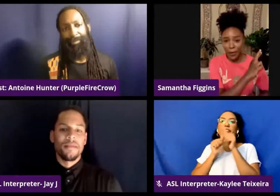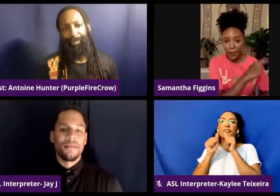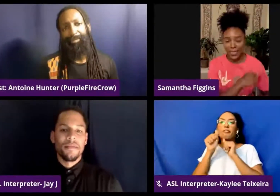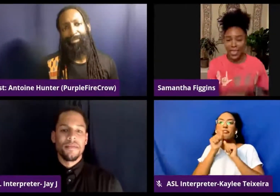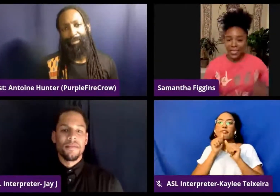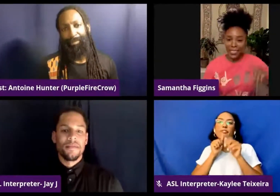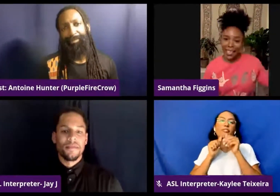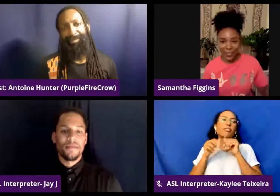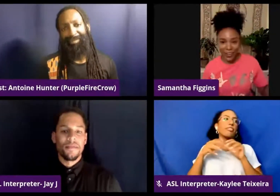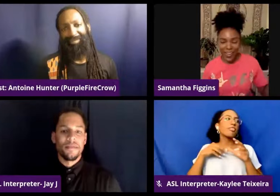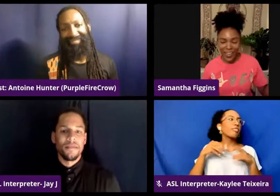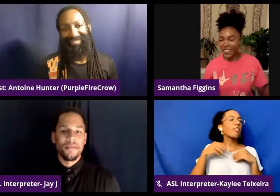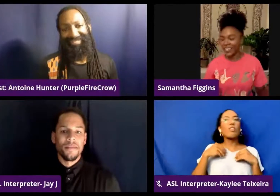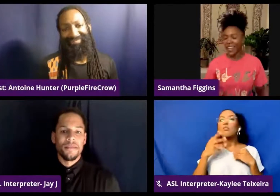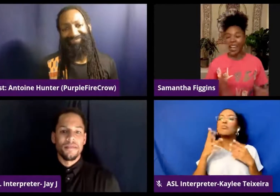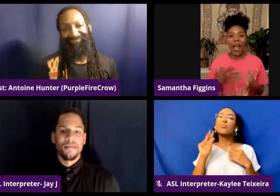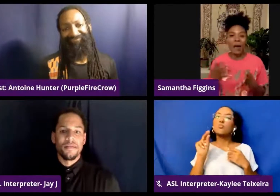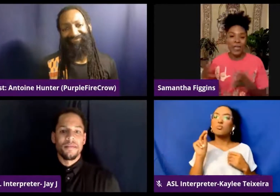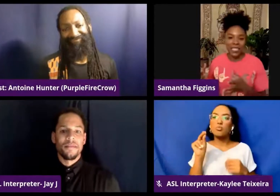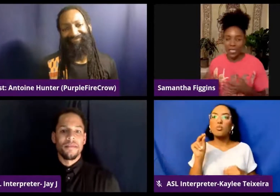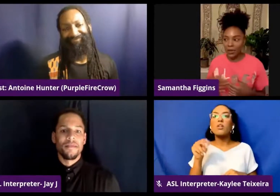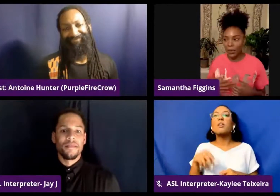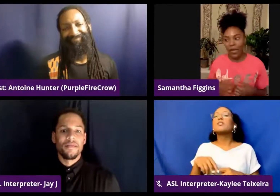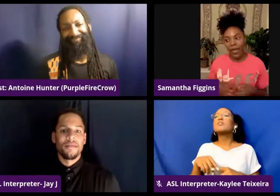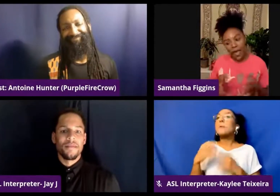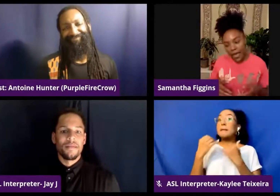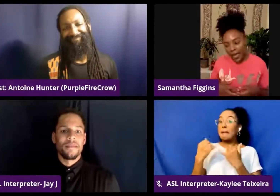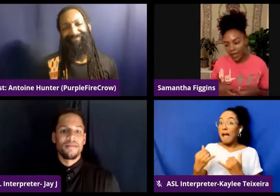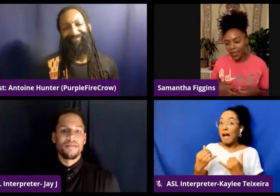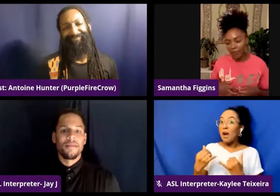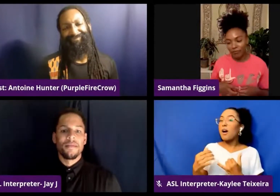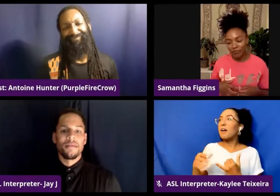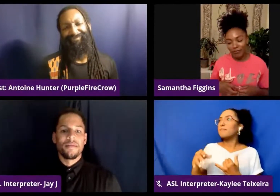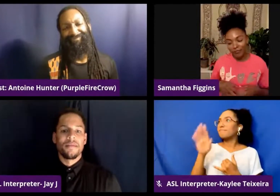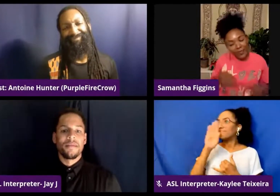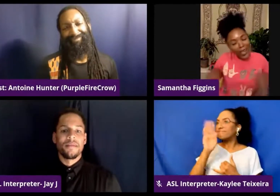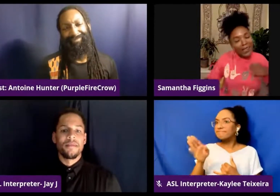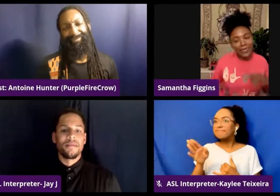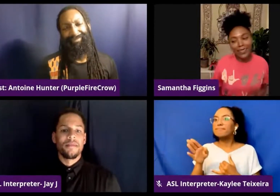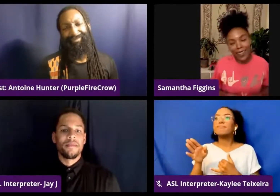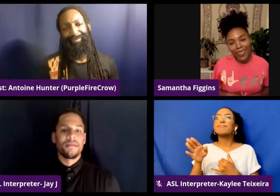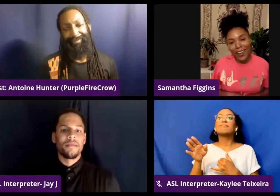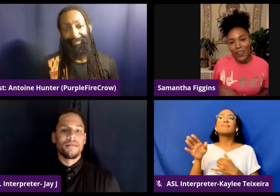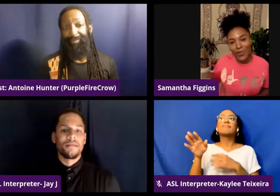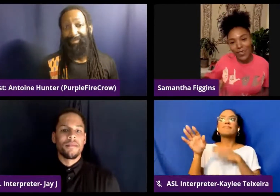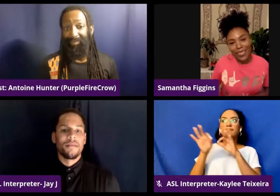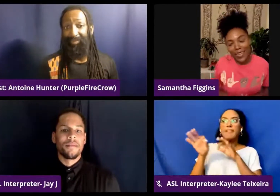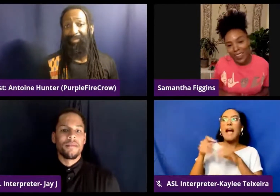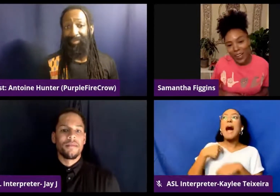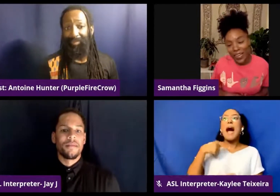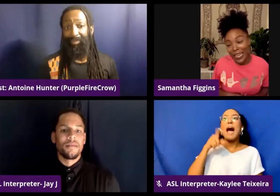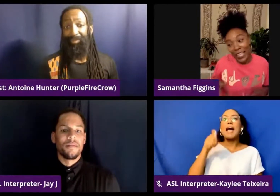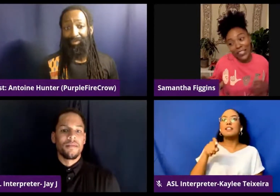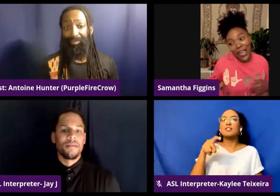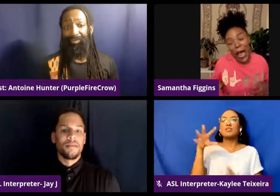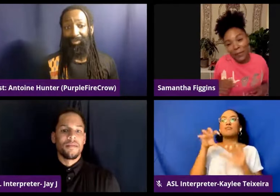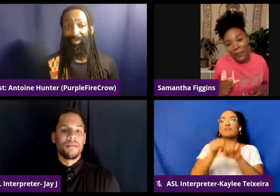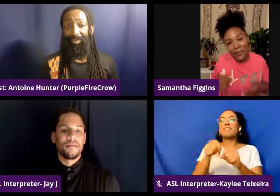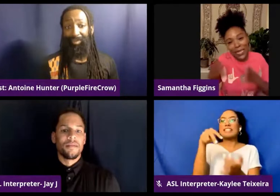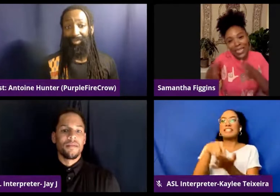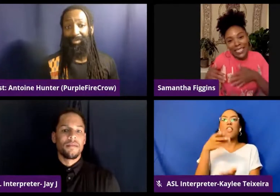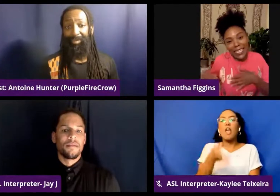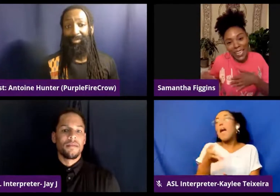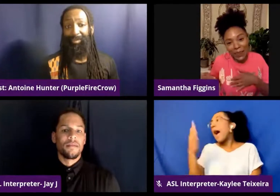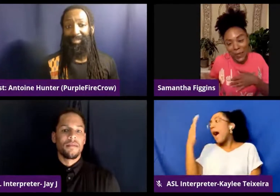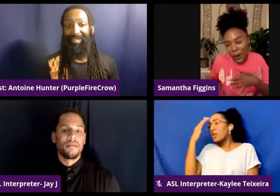actually remember what side to stand on and allow me to be like, hey, like, I need to stand there. I know you want to stand there. And it just